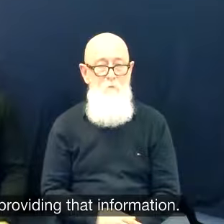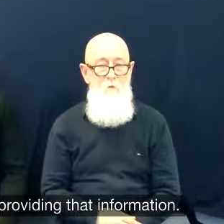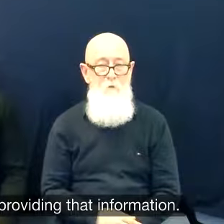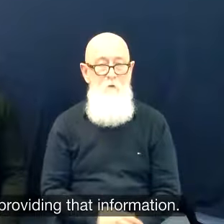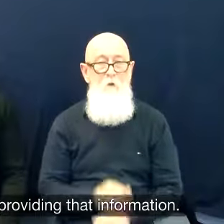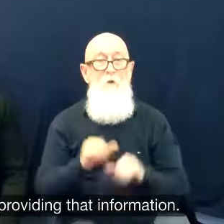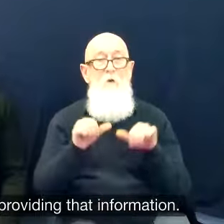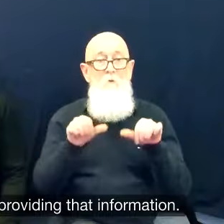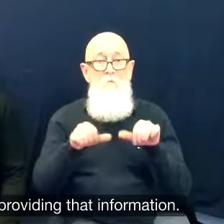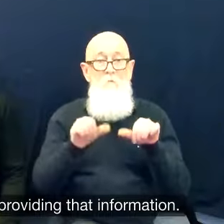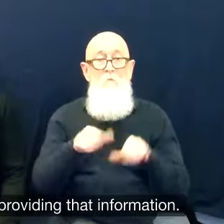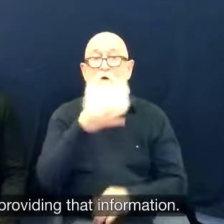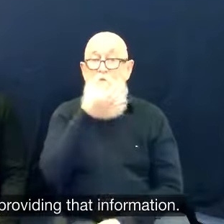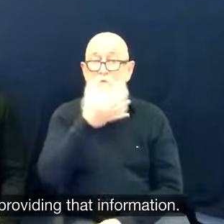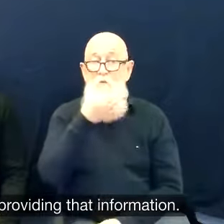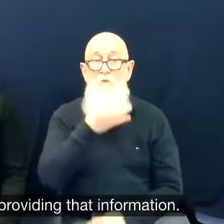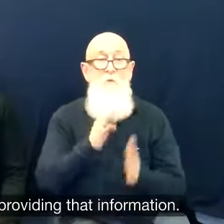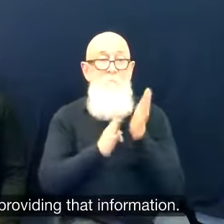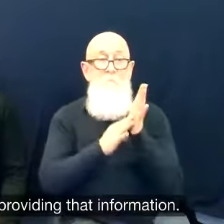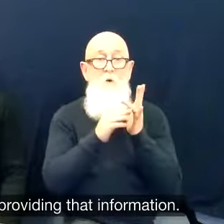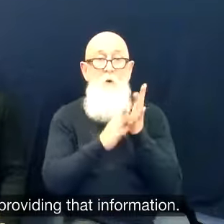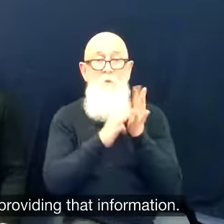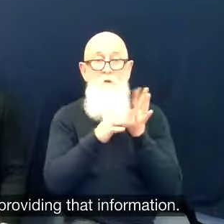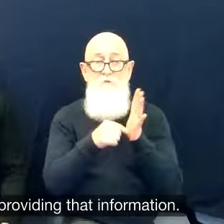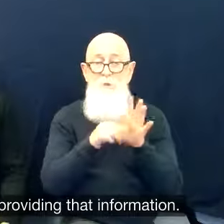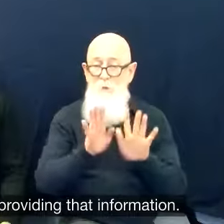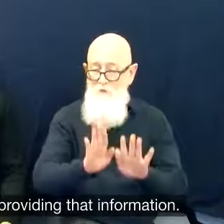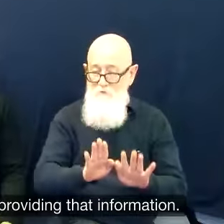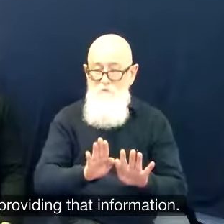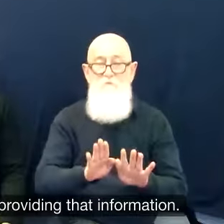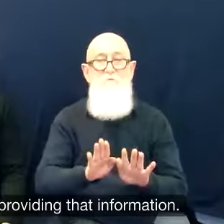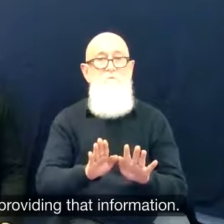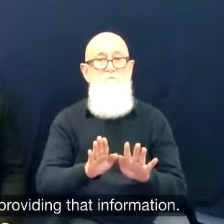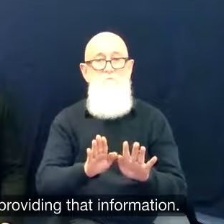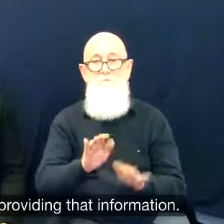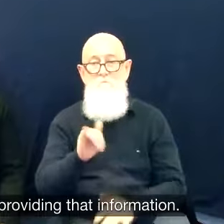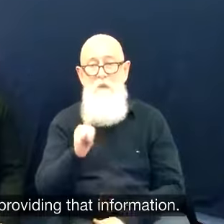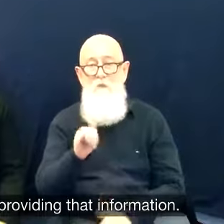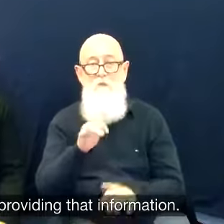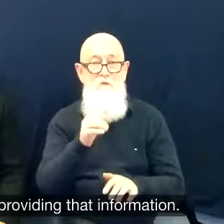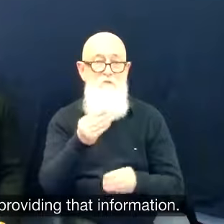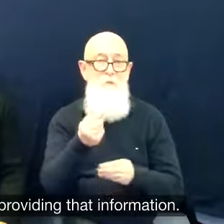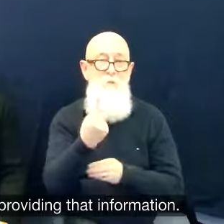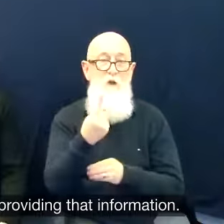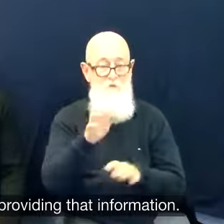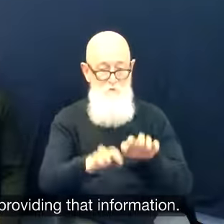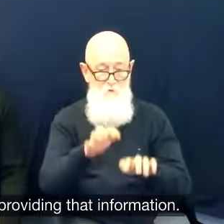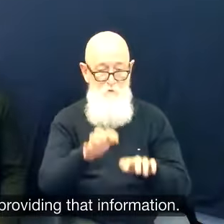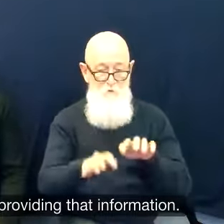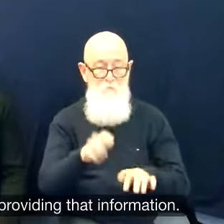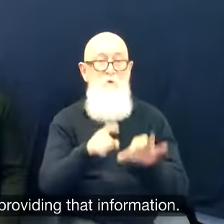I'll give a few moments just to give someone an opportunity to type in the chat box.